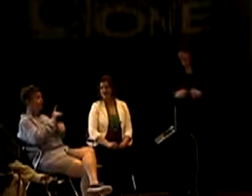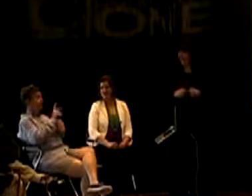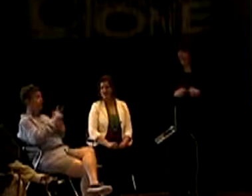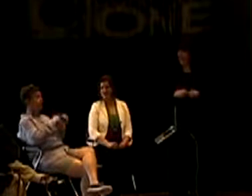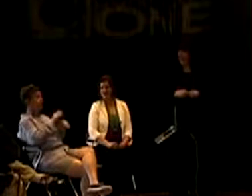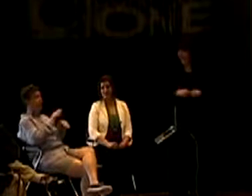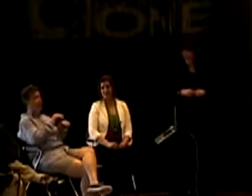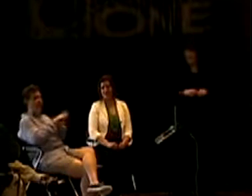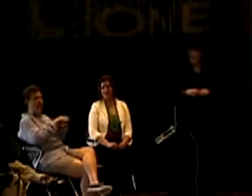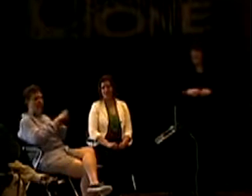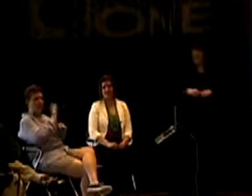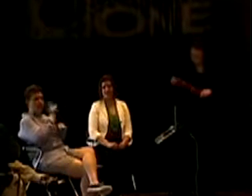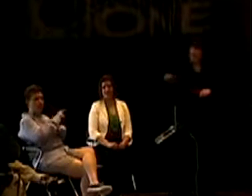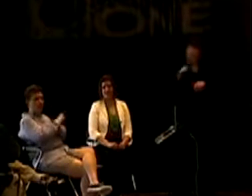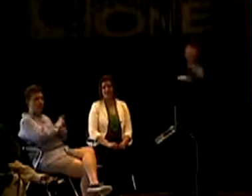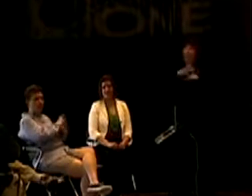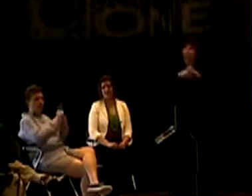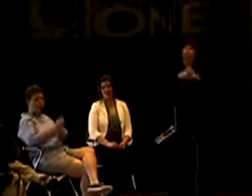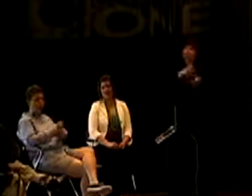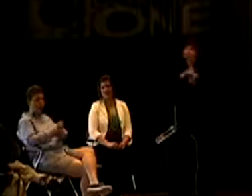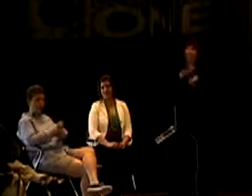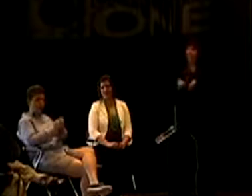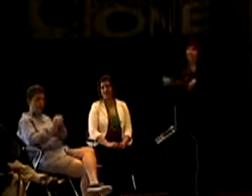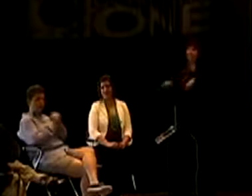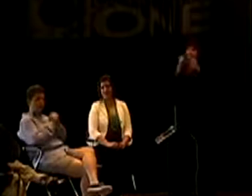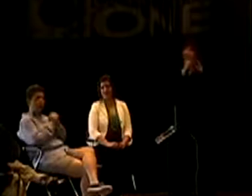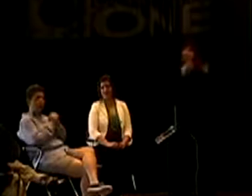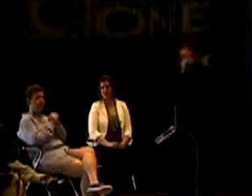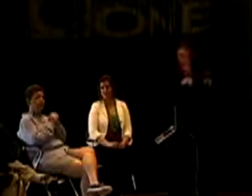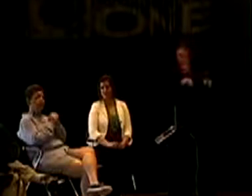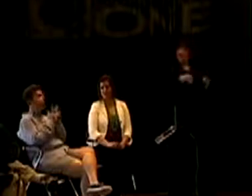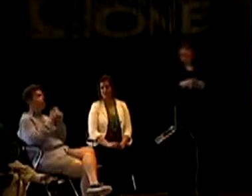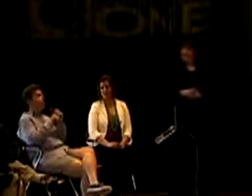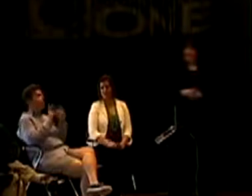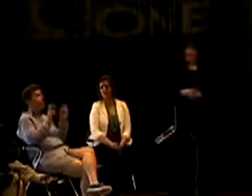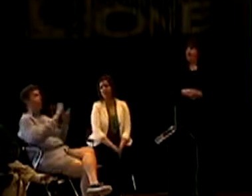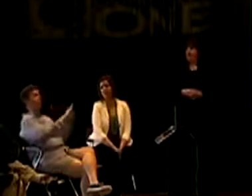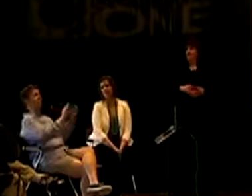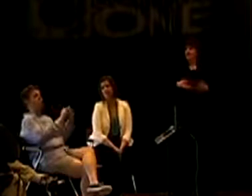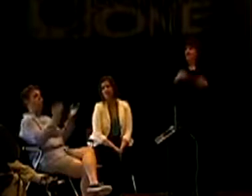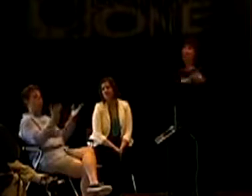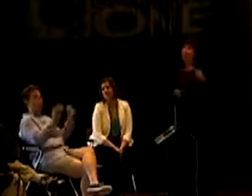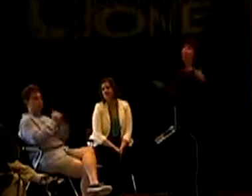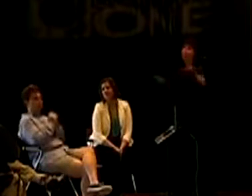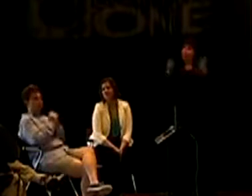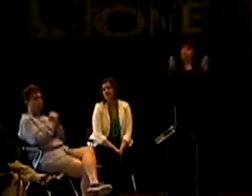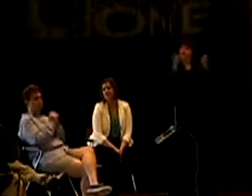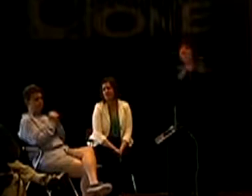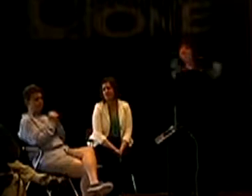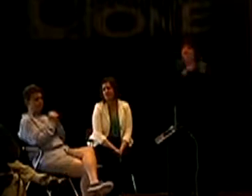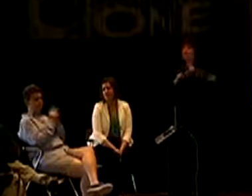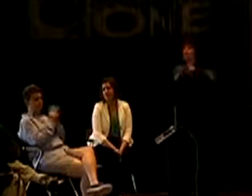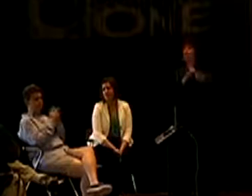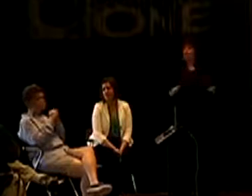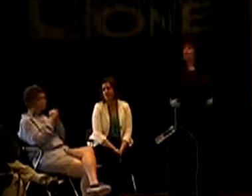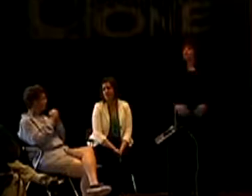after doing this, what kind of advice would you give to another theater company taking this on? What